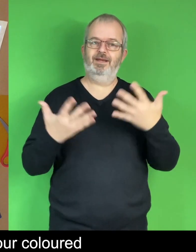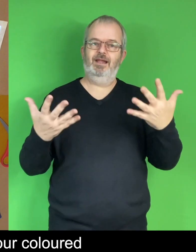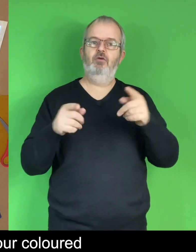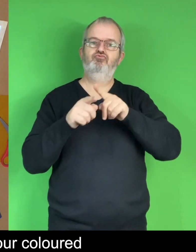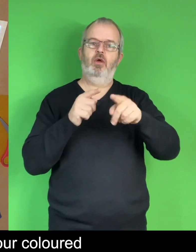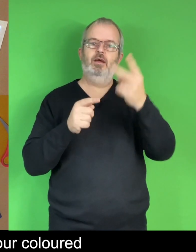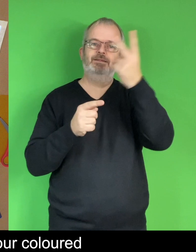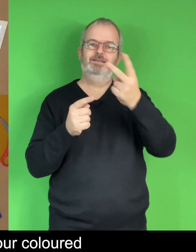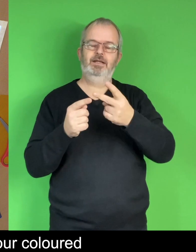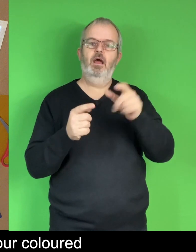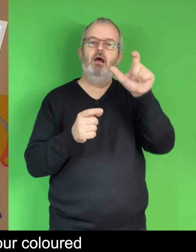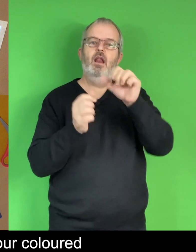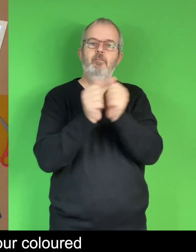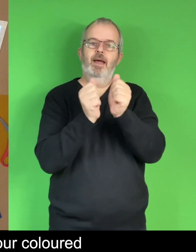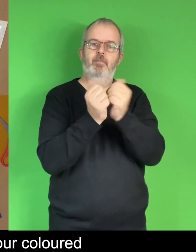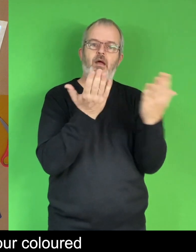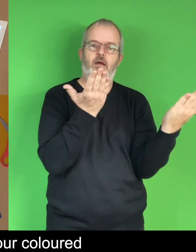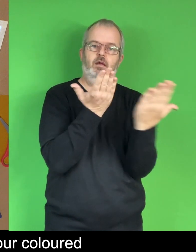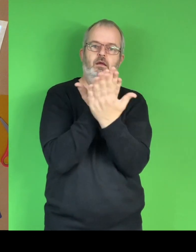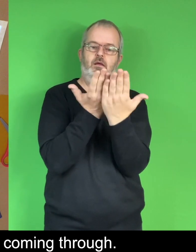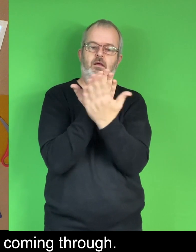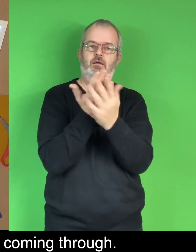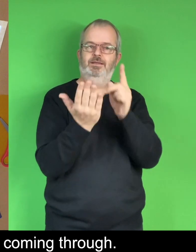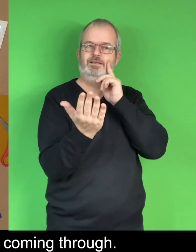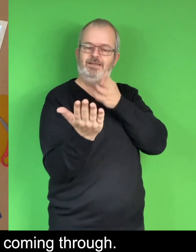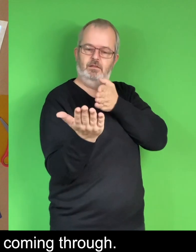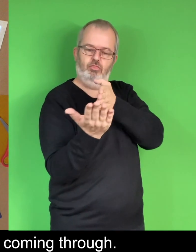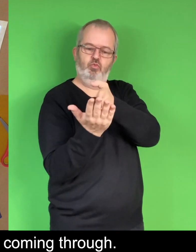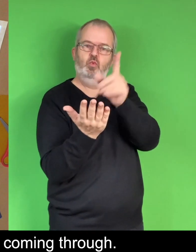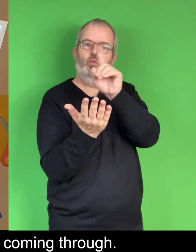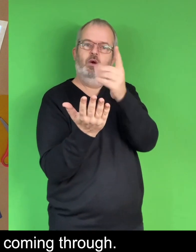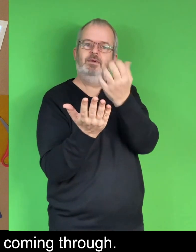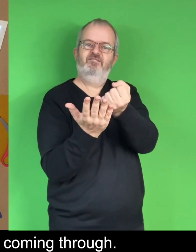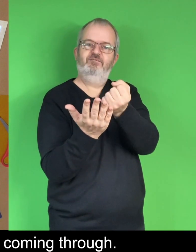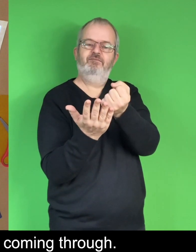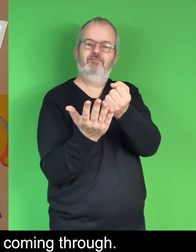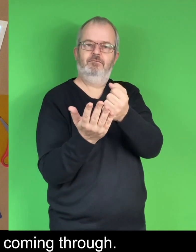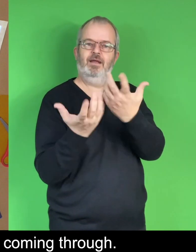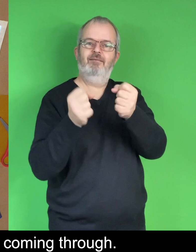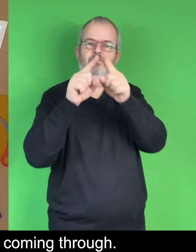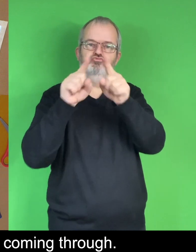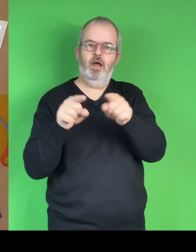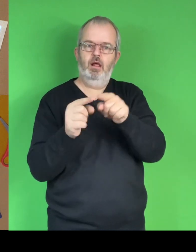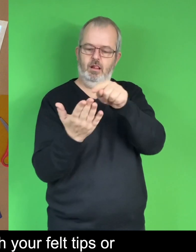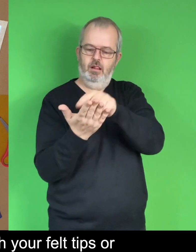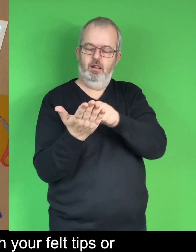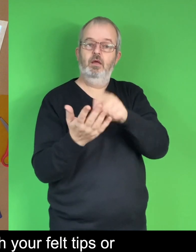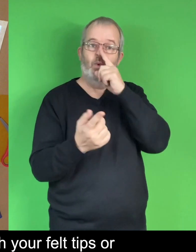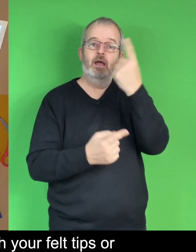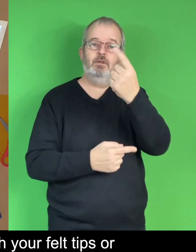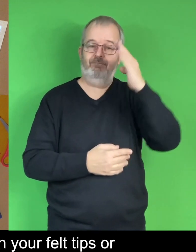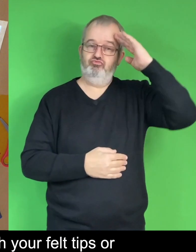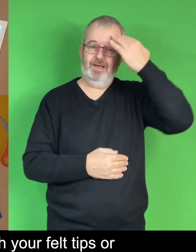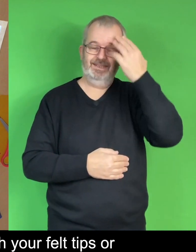Now try your design on our coloured sheet in the background and see what shapes you get coming through. So I can see triangles. You could also